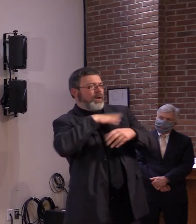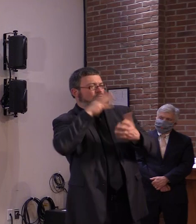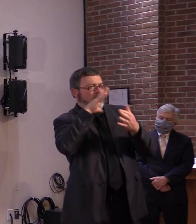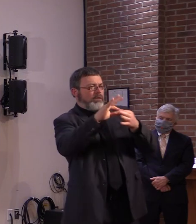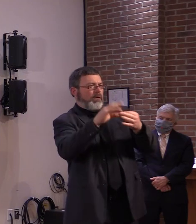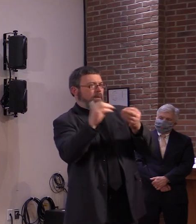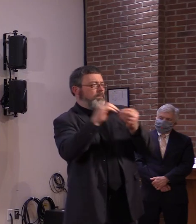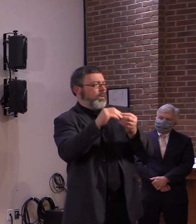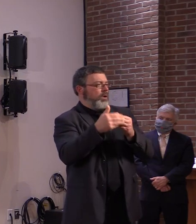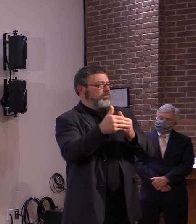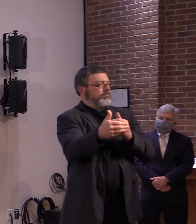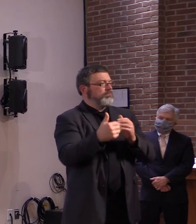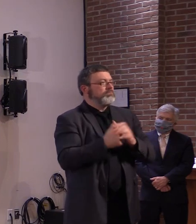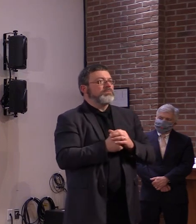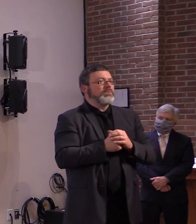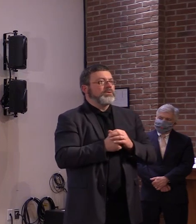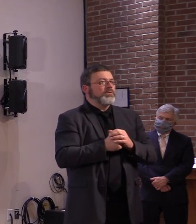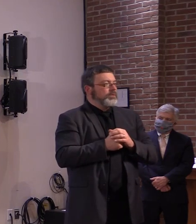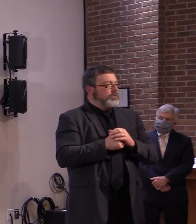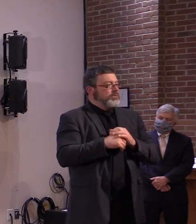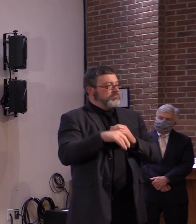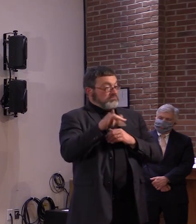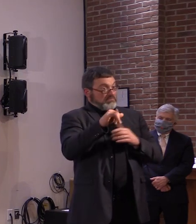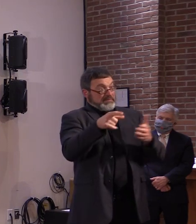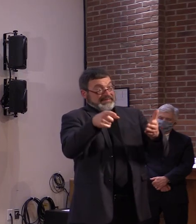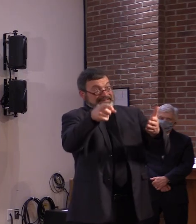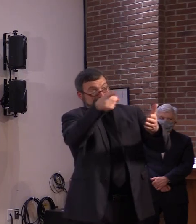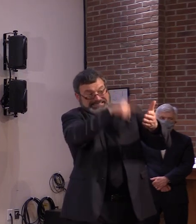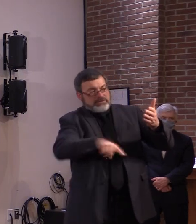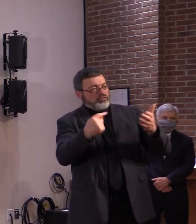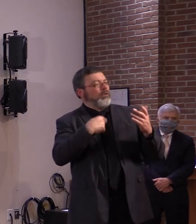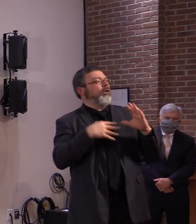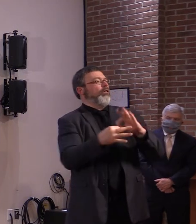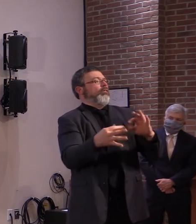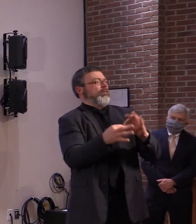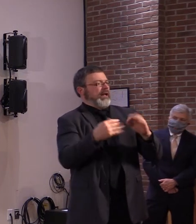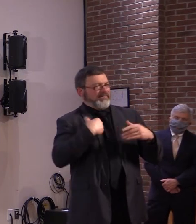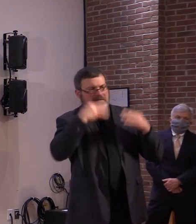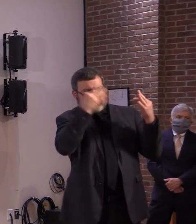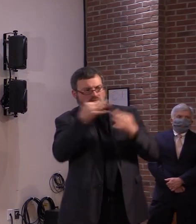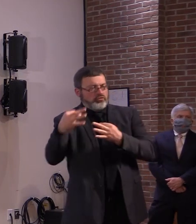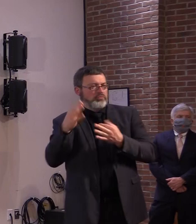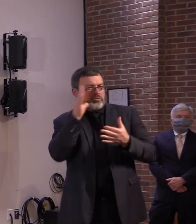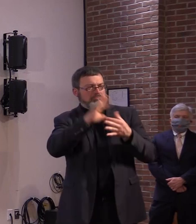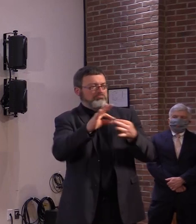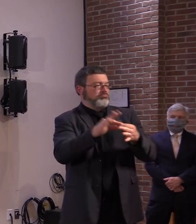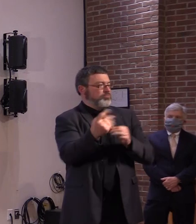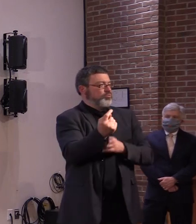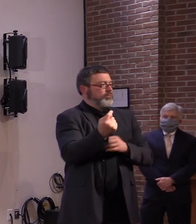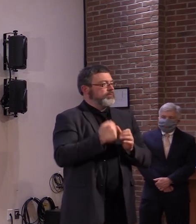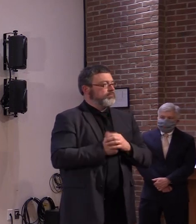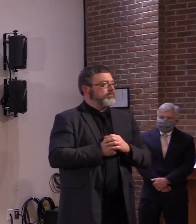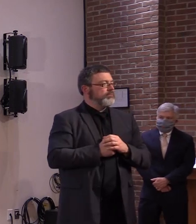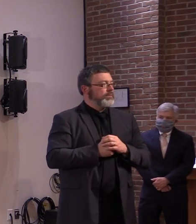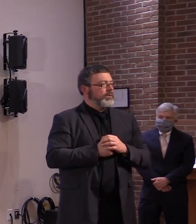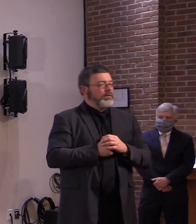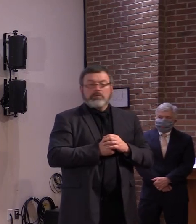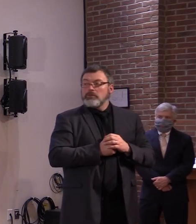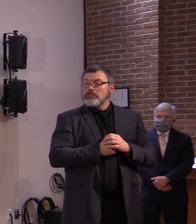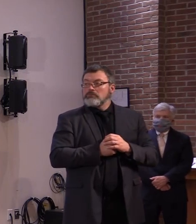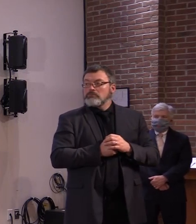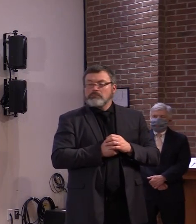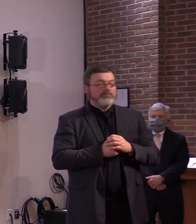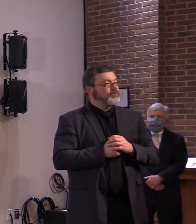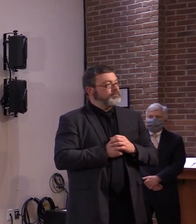on Tuesday or Wednesday, we'll know in the next week or so whether we'll move forward on that. So there is going to